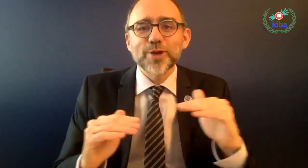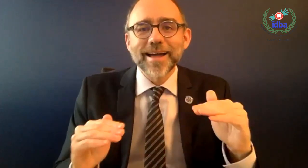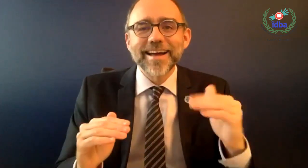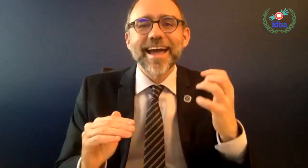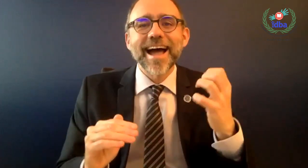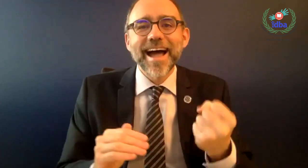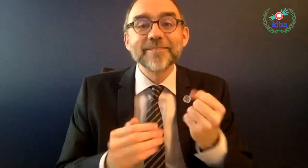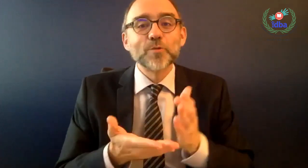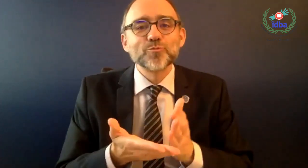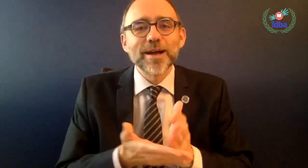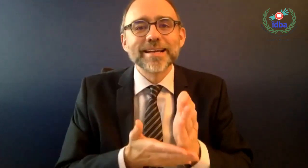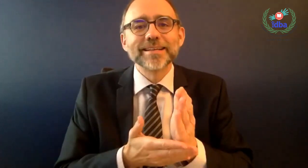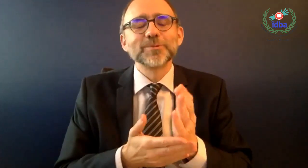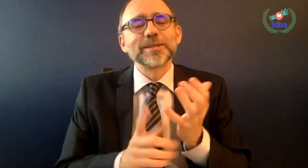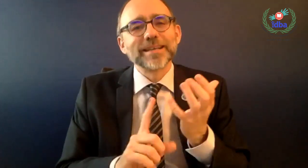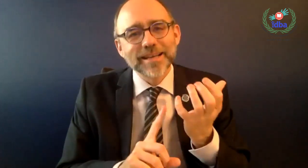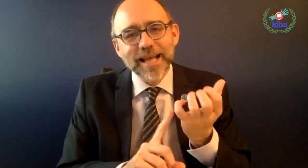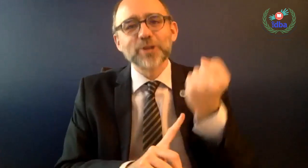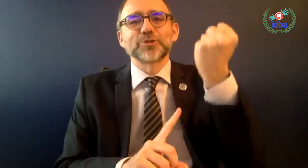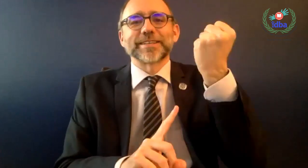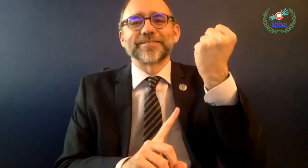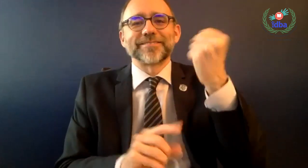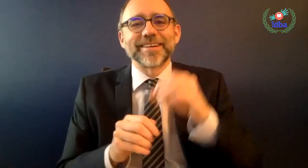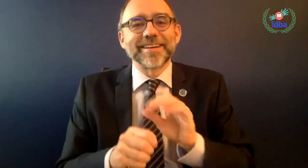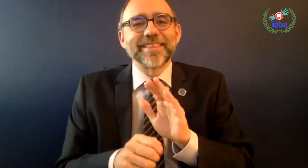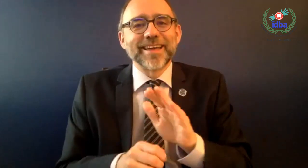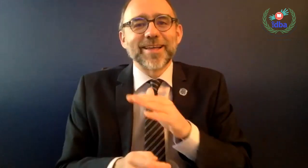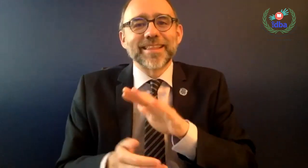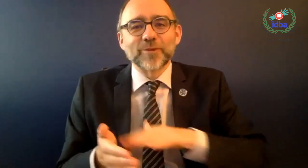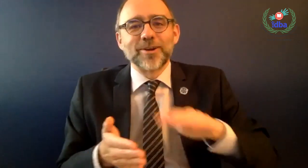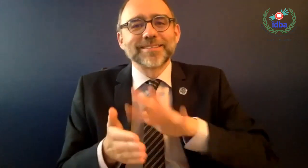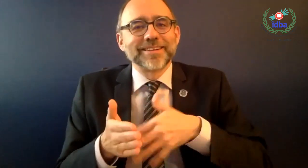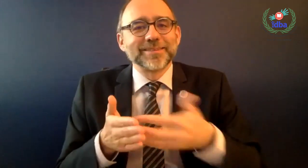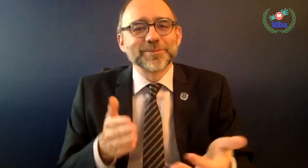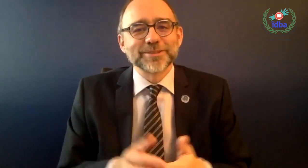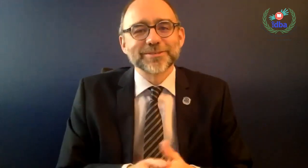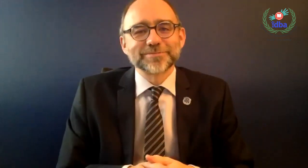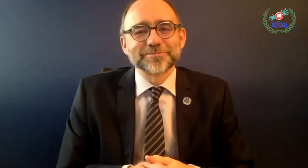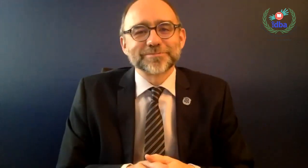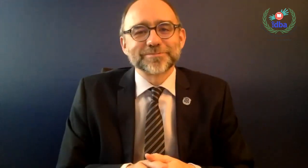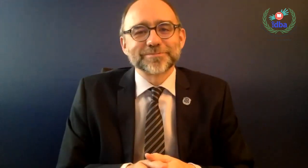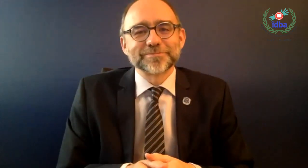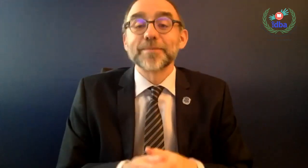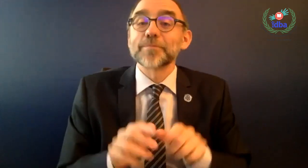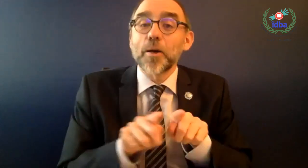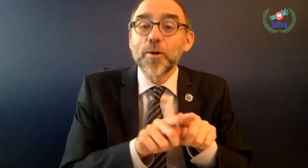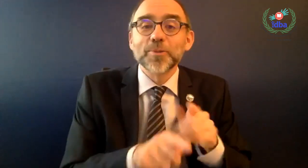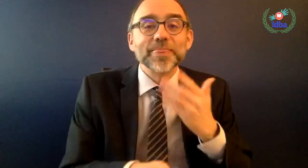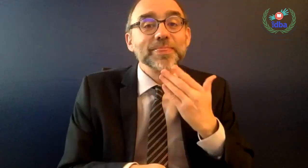every day to their children. And just remember, they have their right and they should achieve it. They should be successful in their